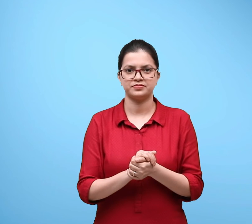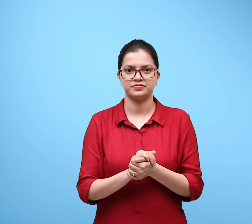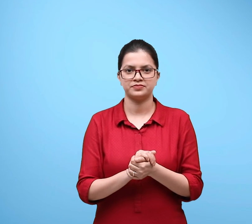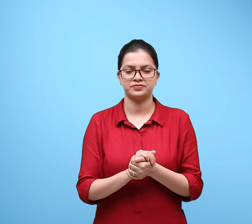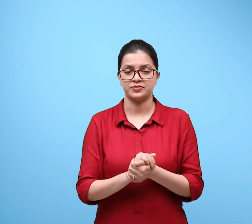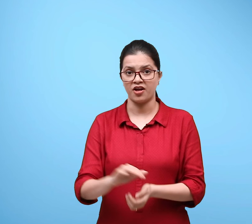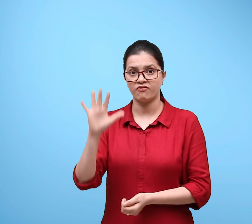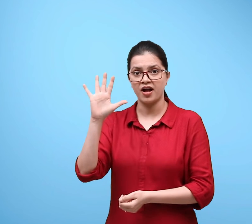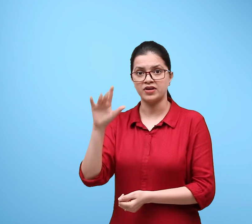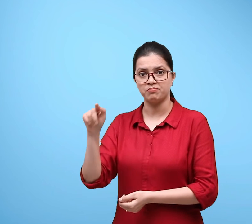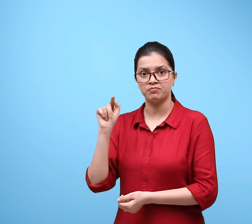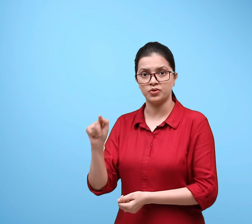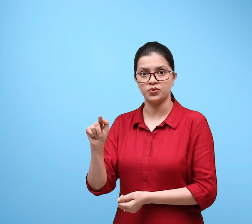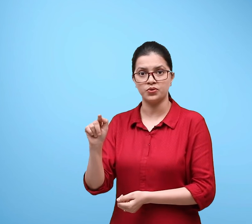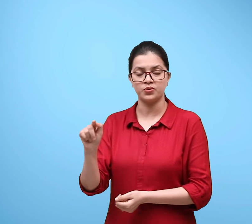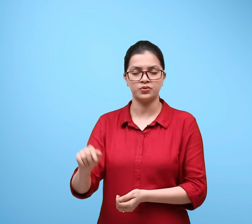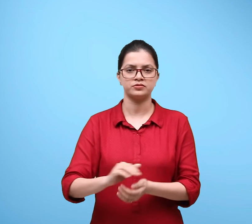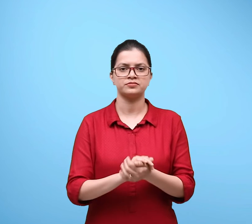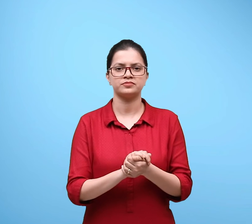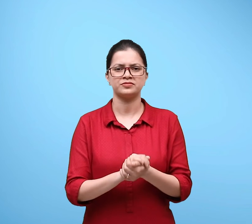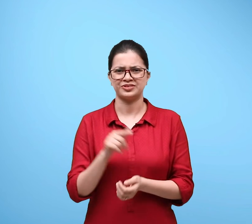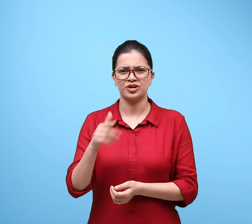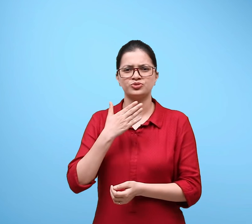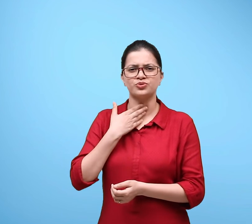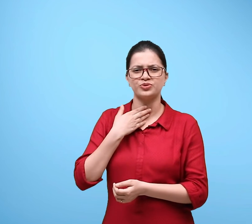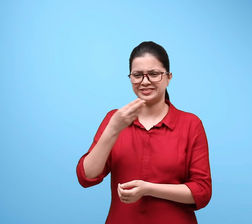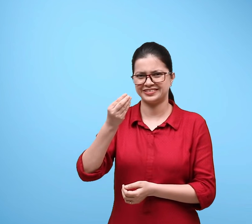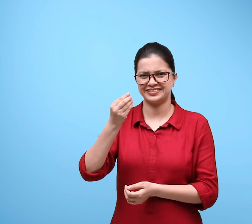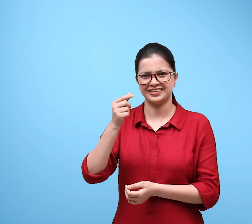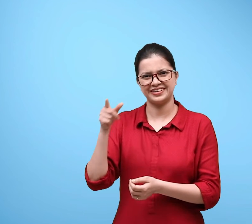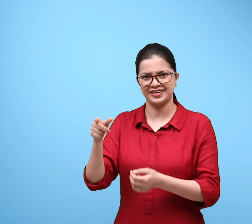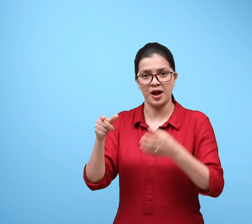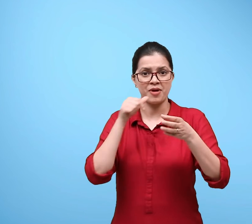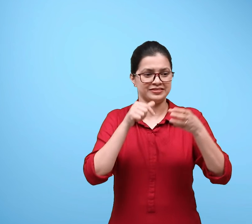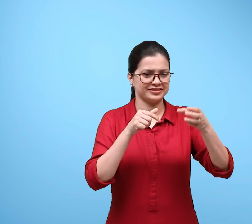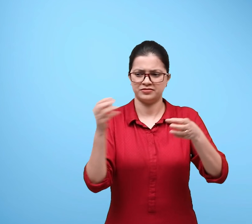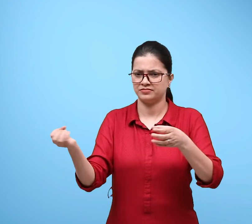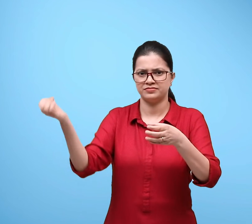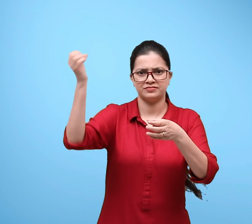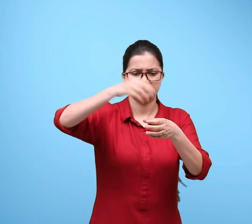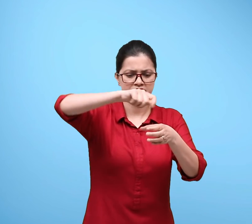Page 34. 5. Sugar does not dissolve in water.